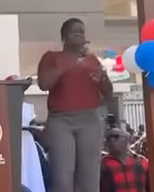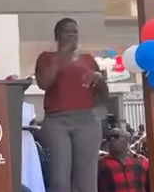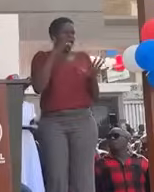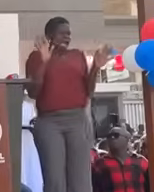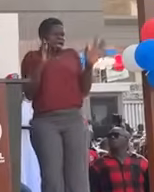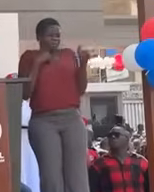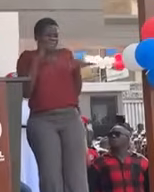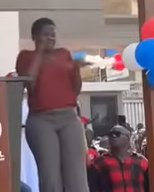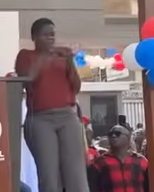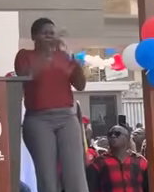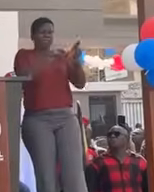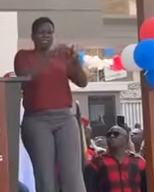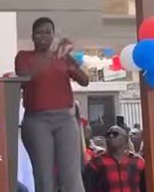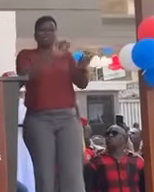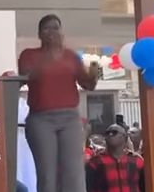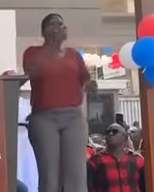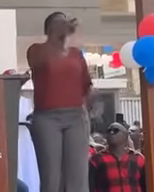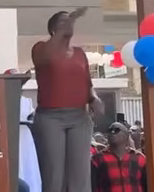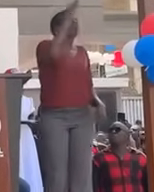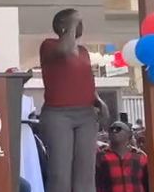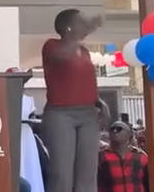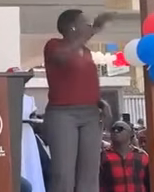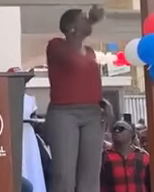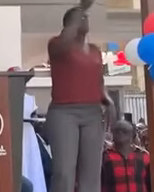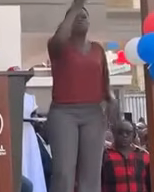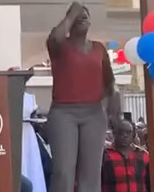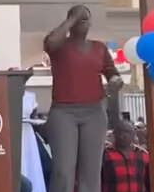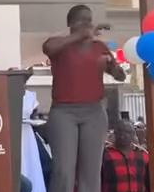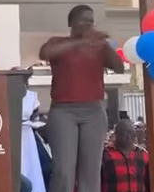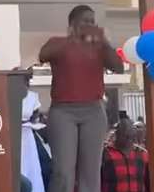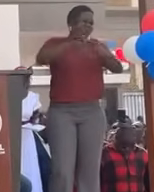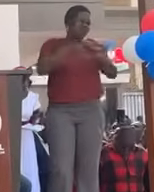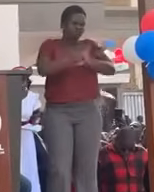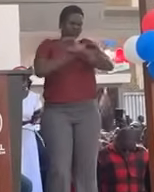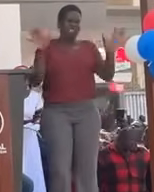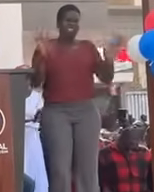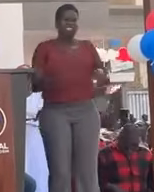siri munabyabufuzi oyo manya bumanya nti ono musiri awedde emirimu